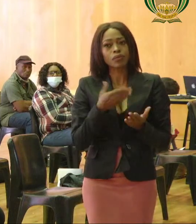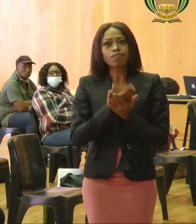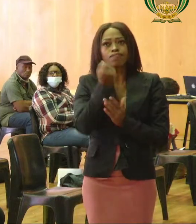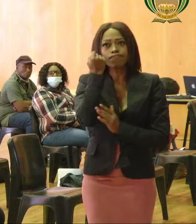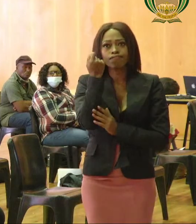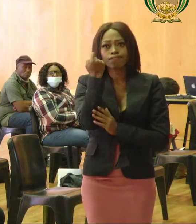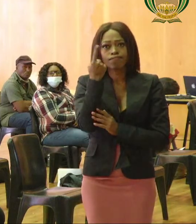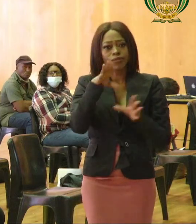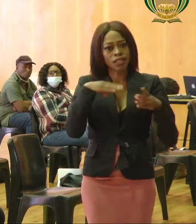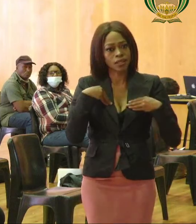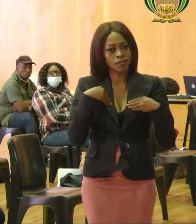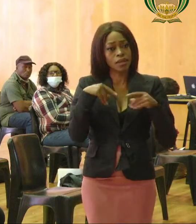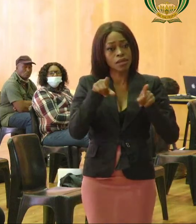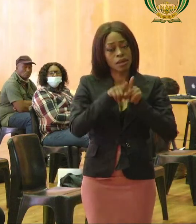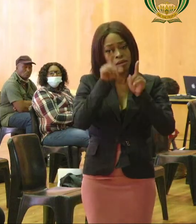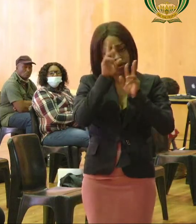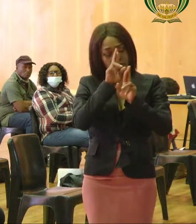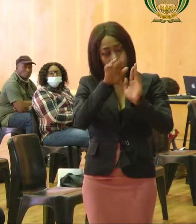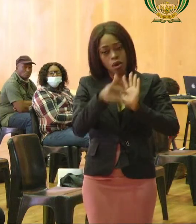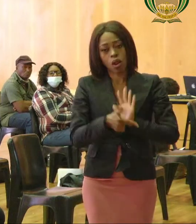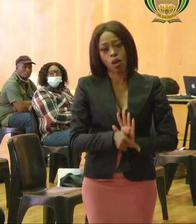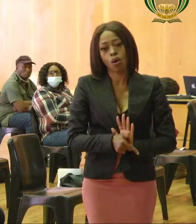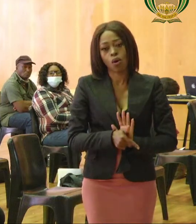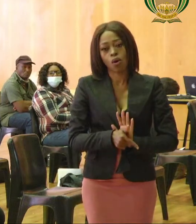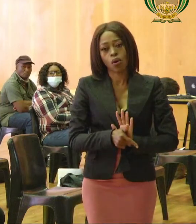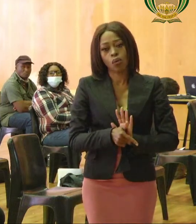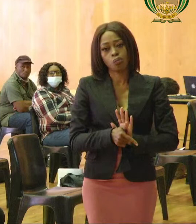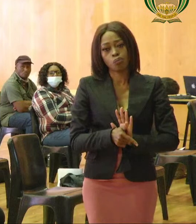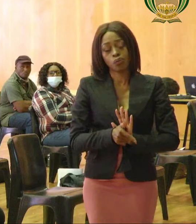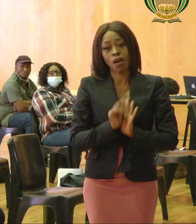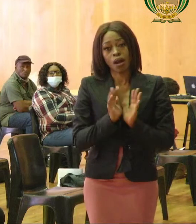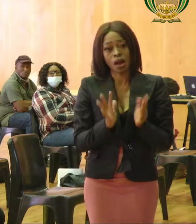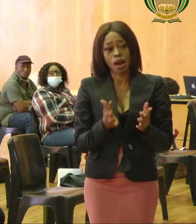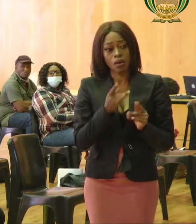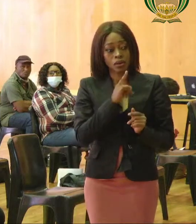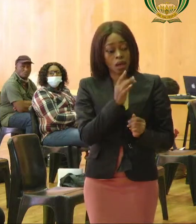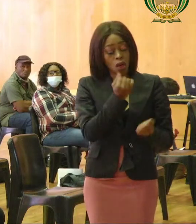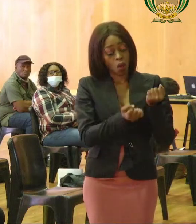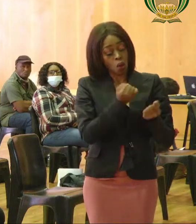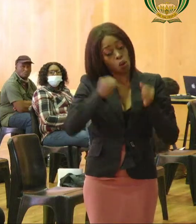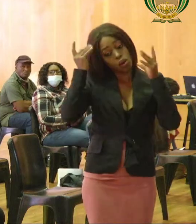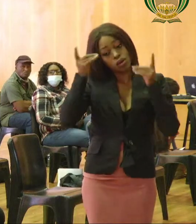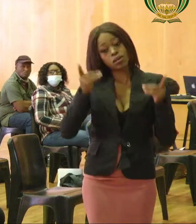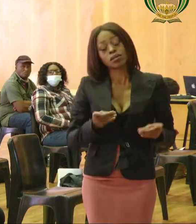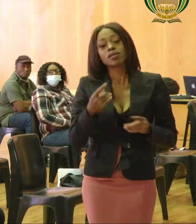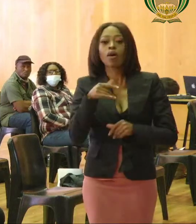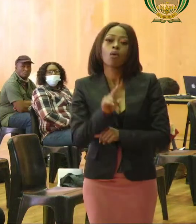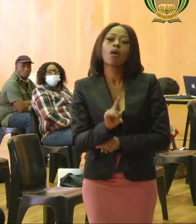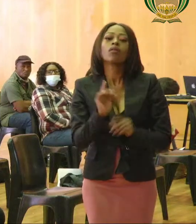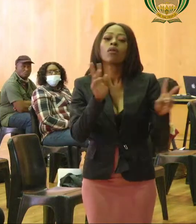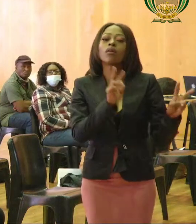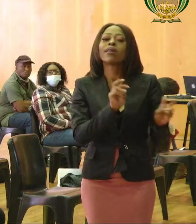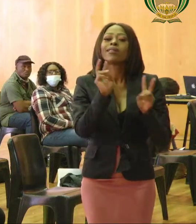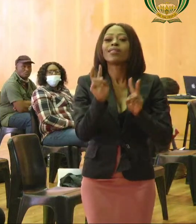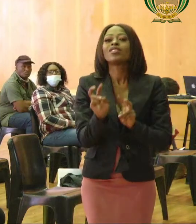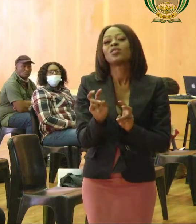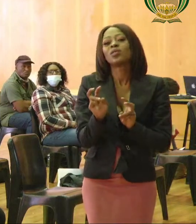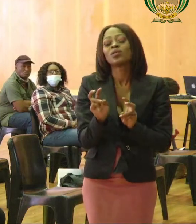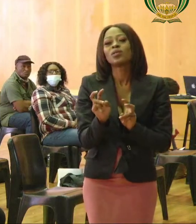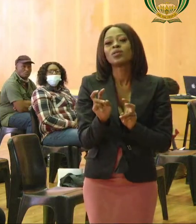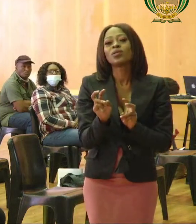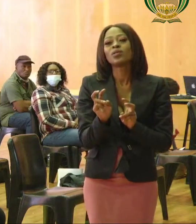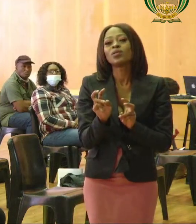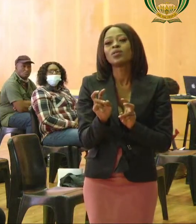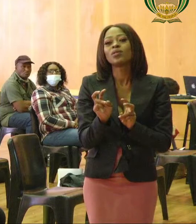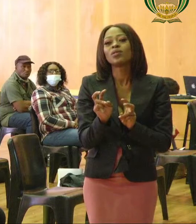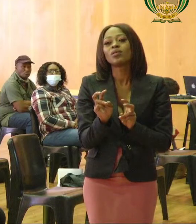and respect the rule of law in terms of the court judgment in regard to the issue of putting